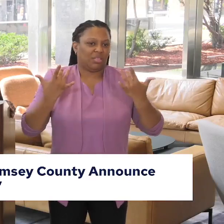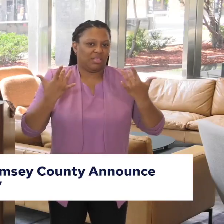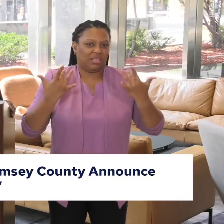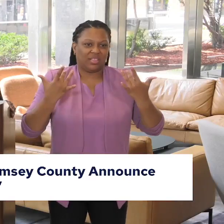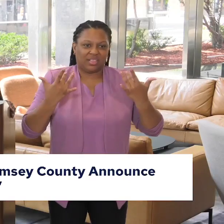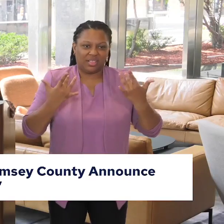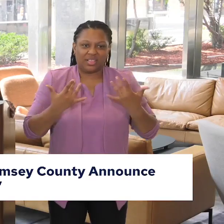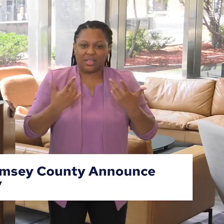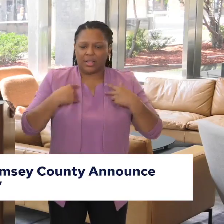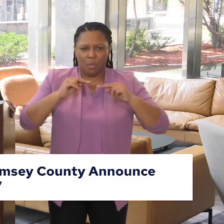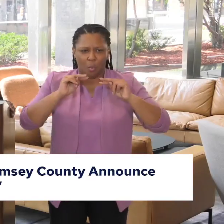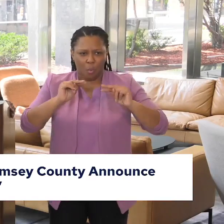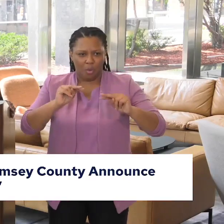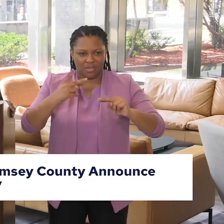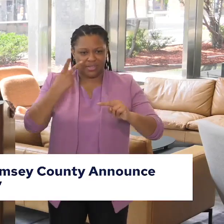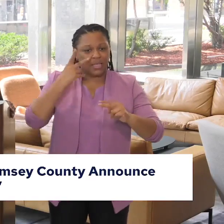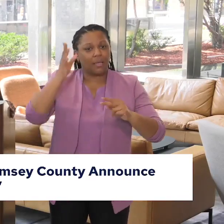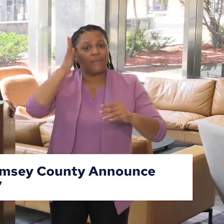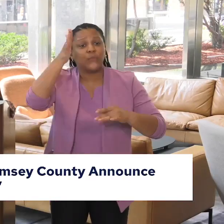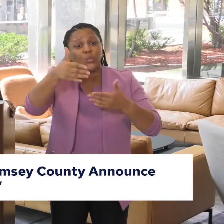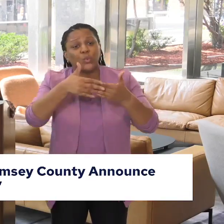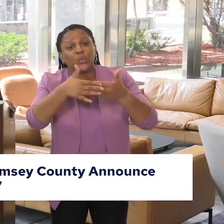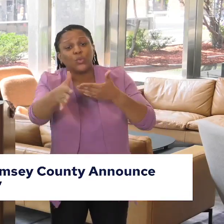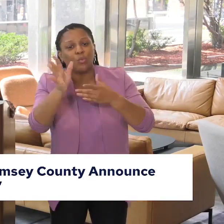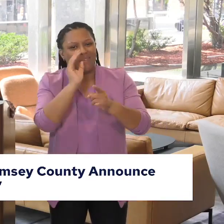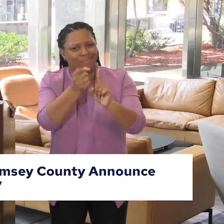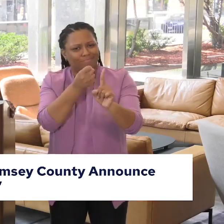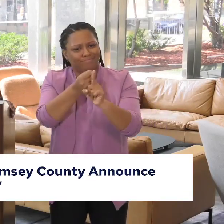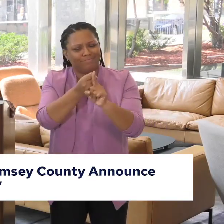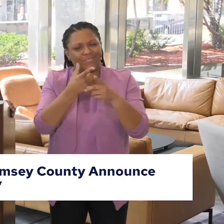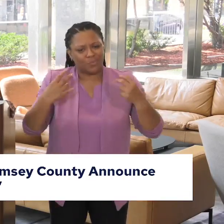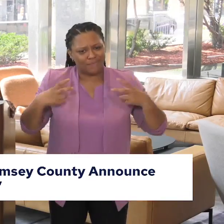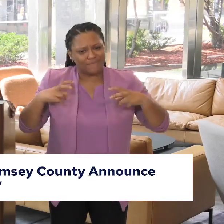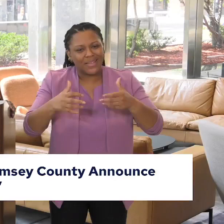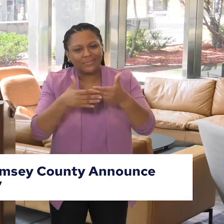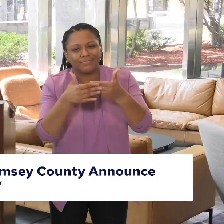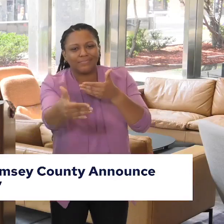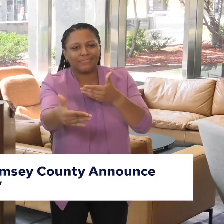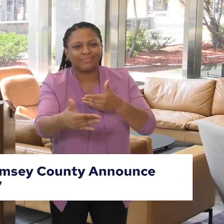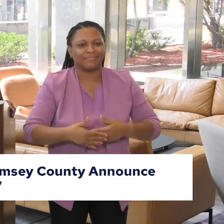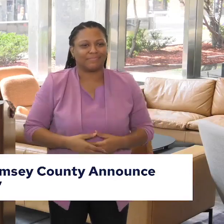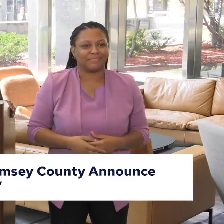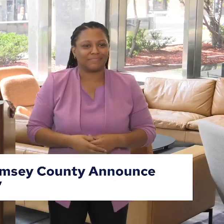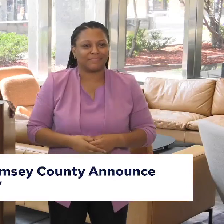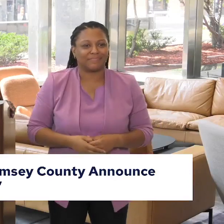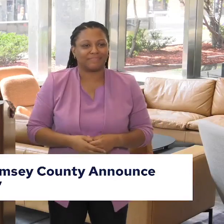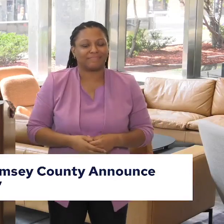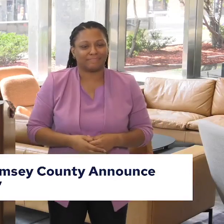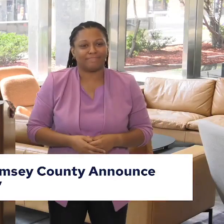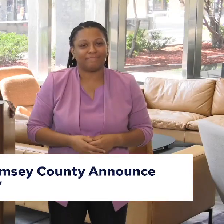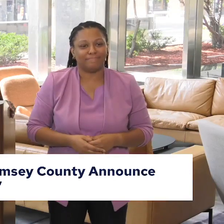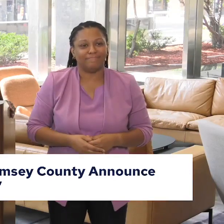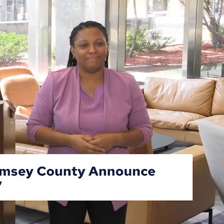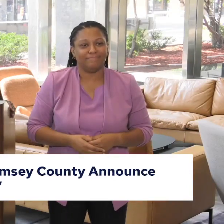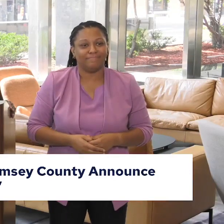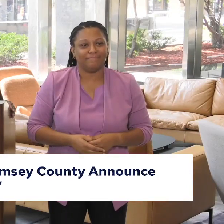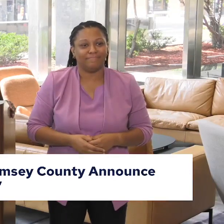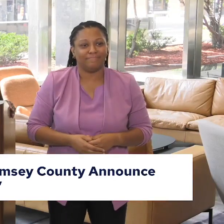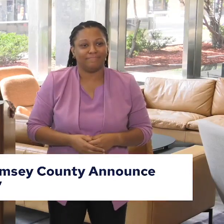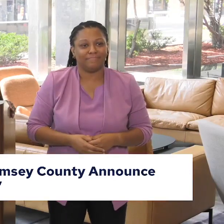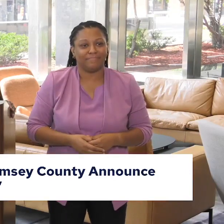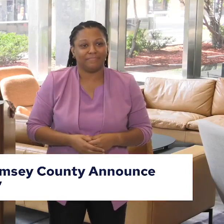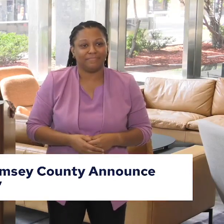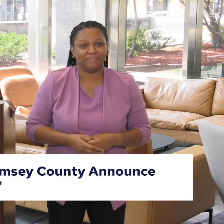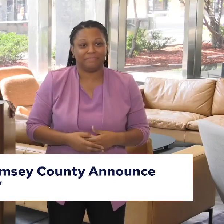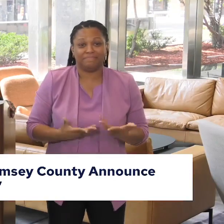amazing impact that these investments would do to our young residents and what that